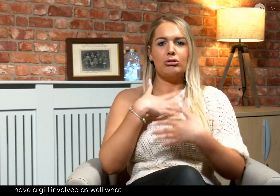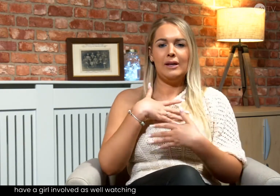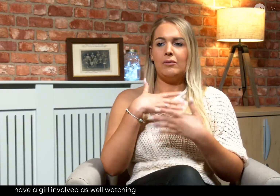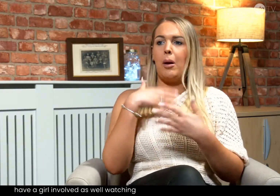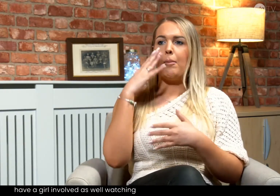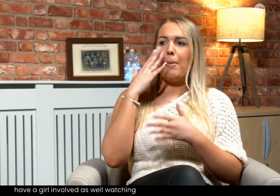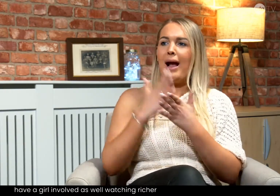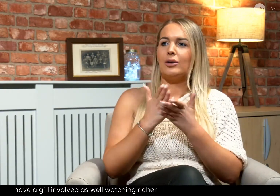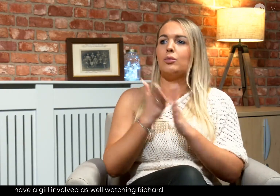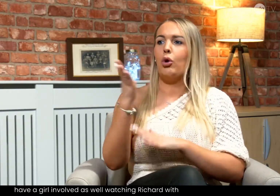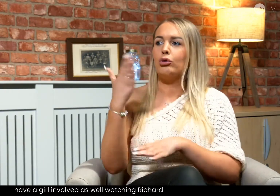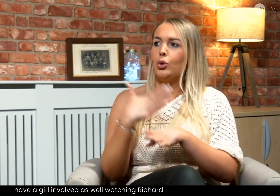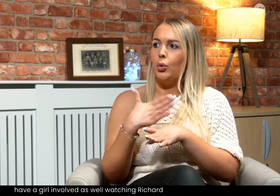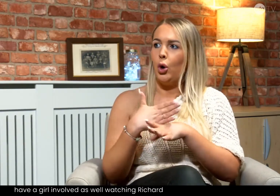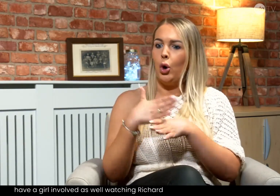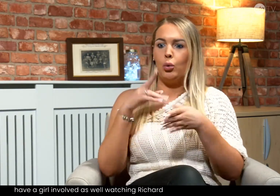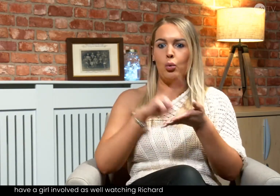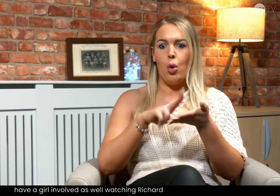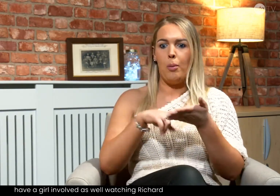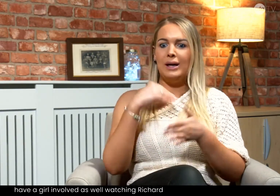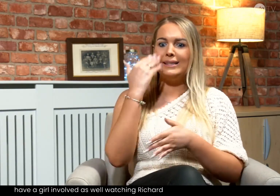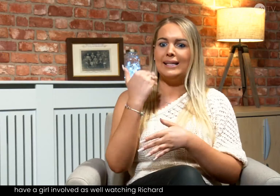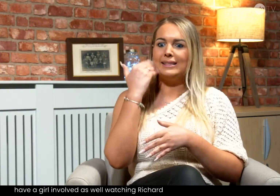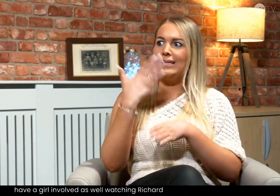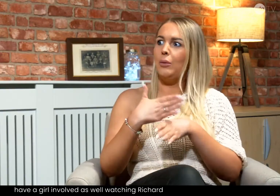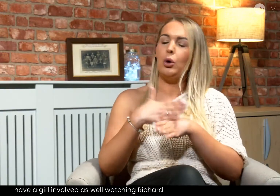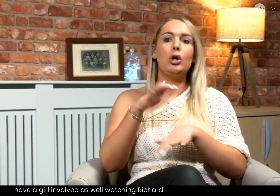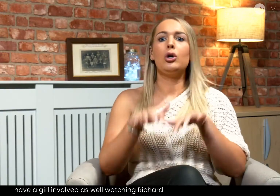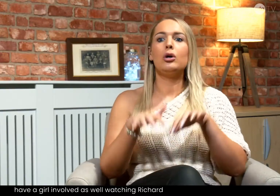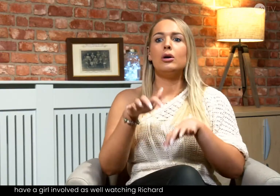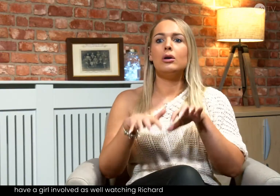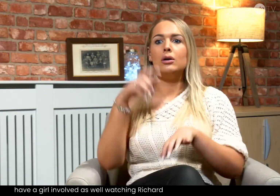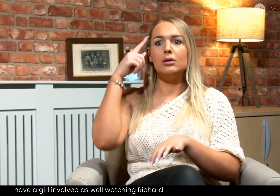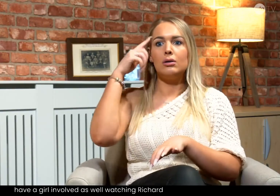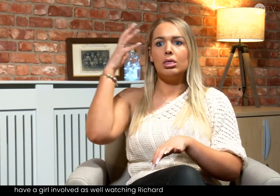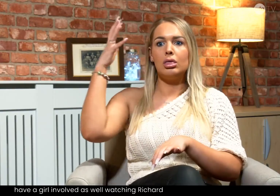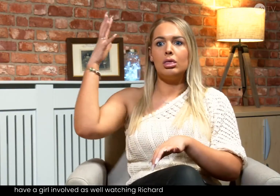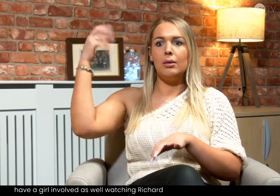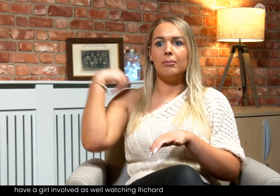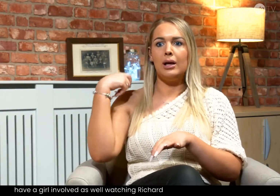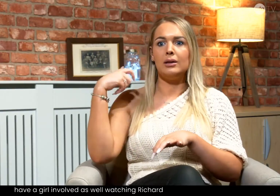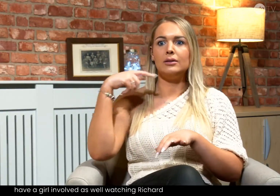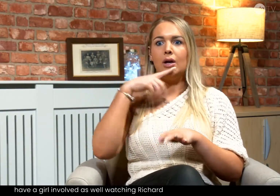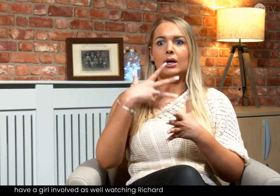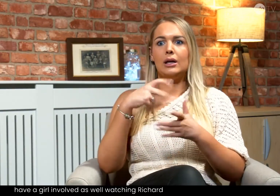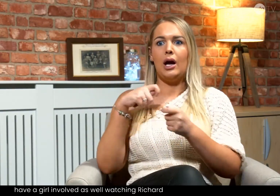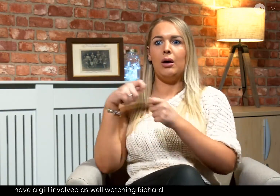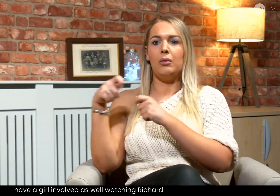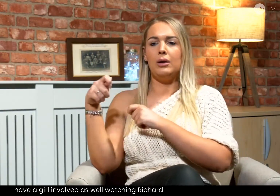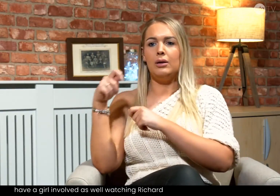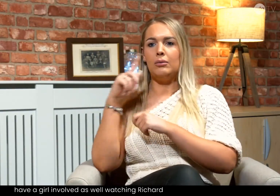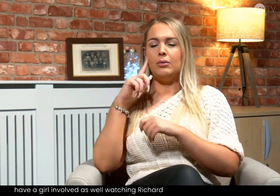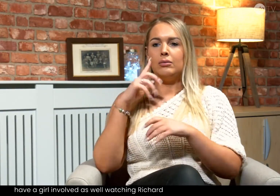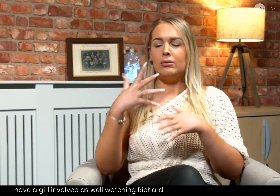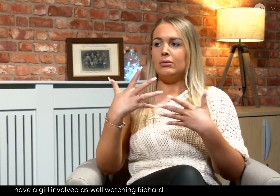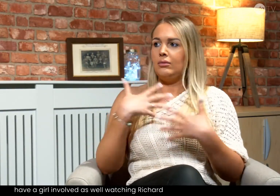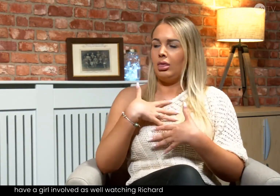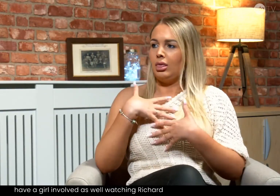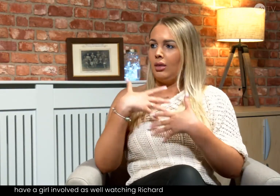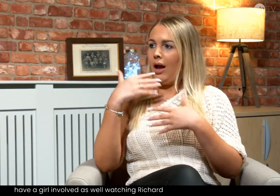to be Samantha, saying goodbye to Richard. Oh, I was just getting on with my day-to-day work. Mum had to go to work.